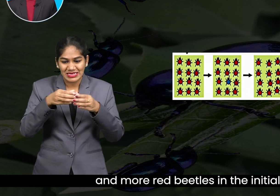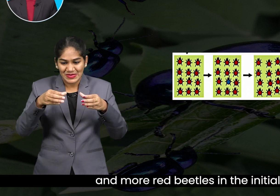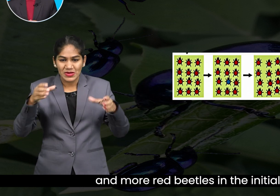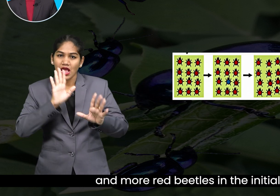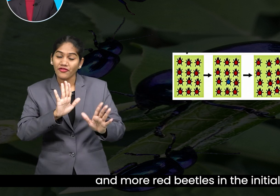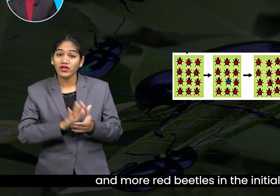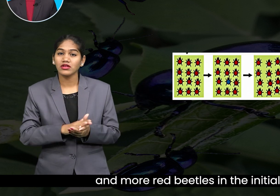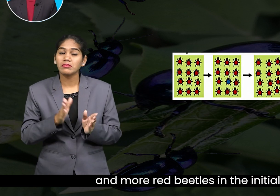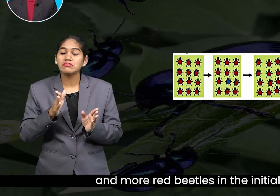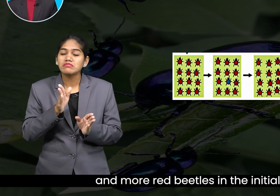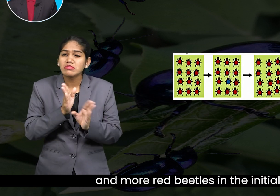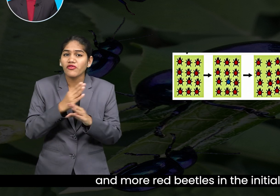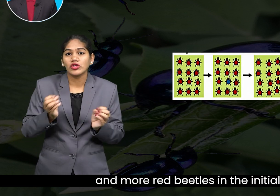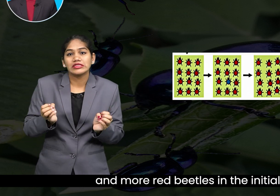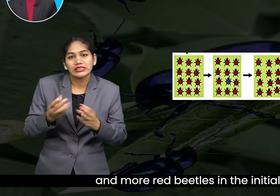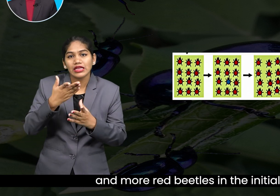the initial population.